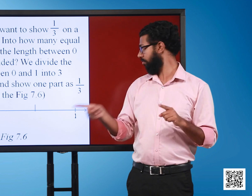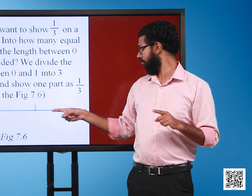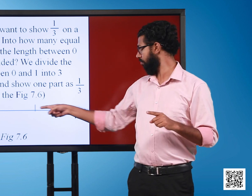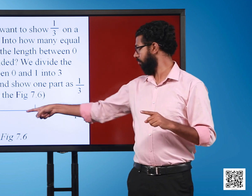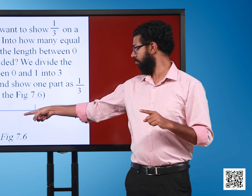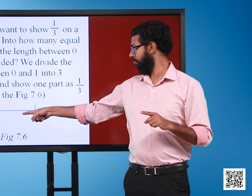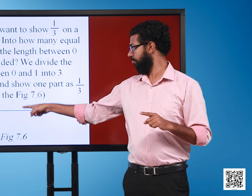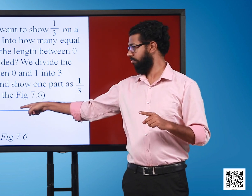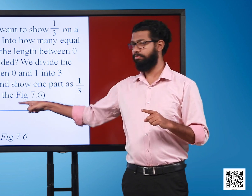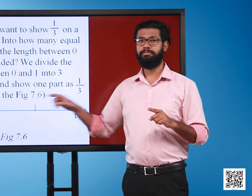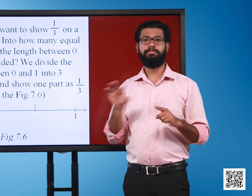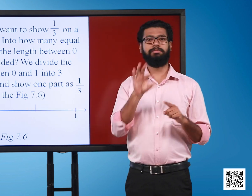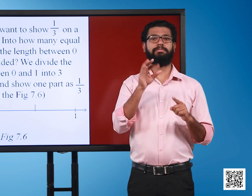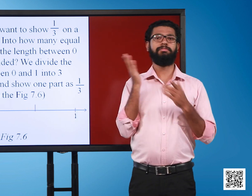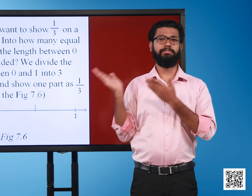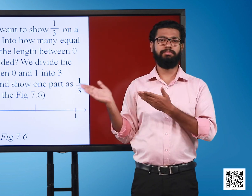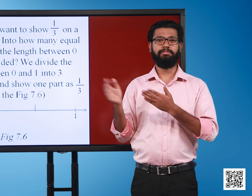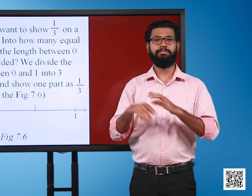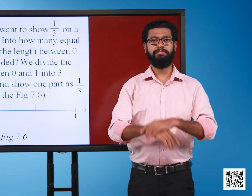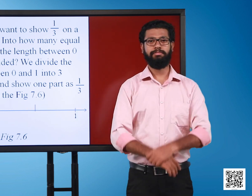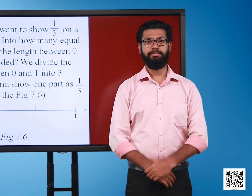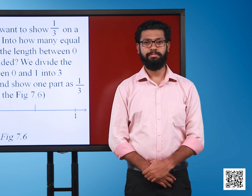As shown in the figure 7.6.